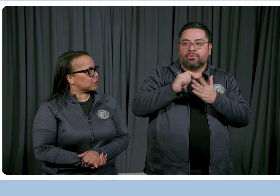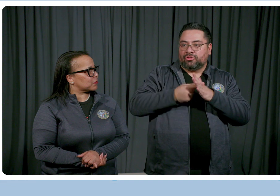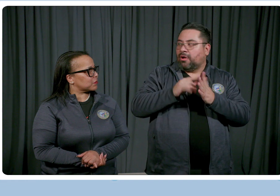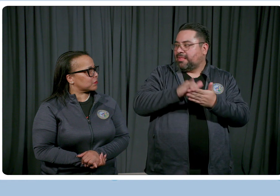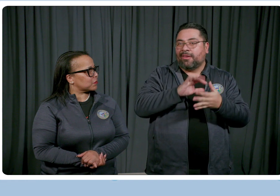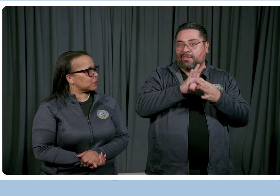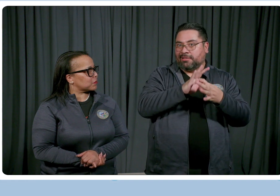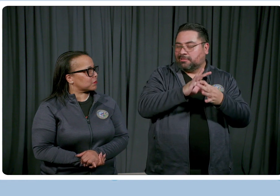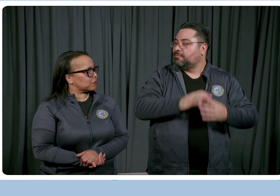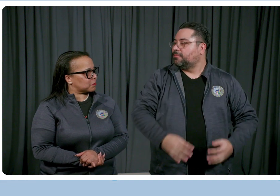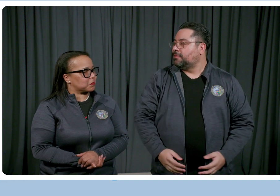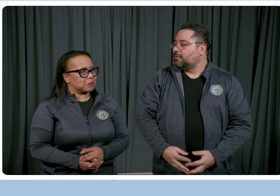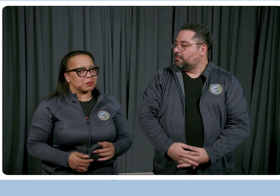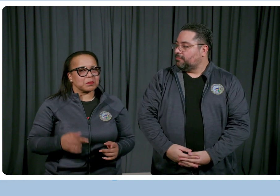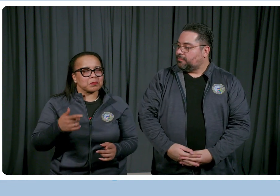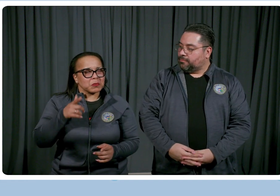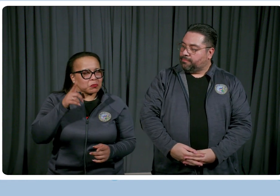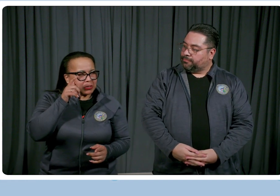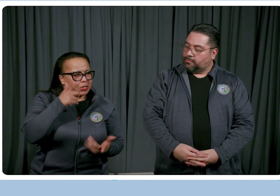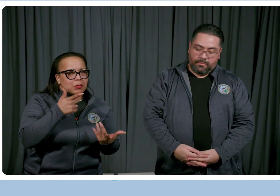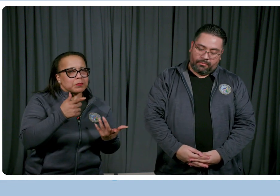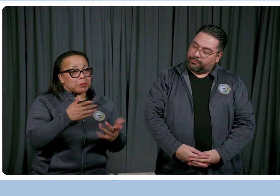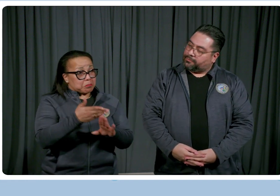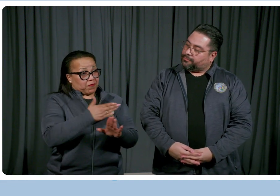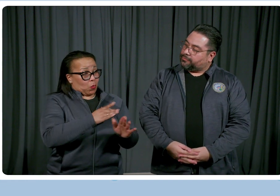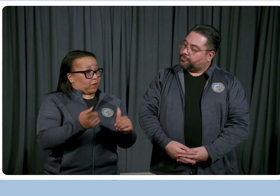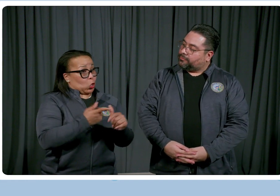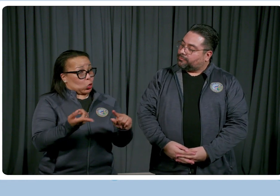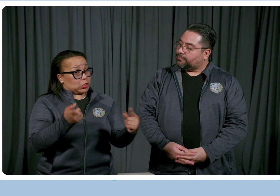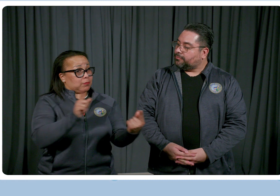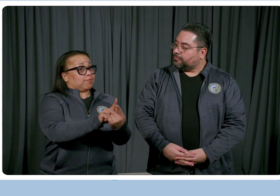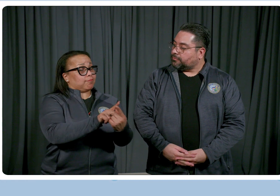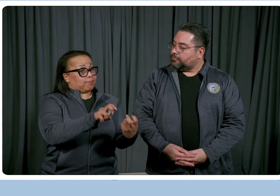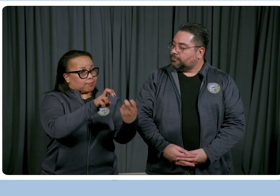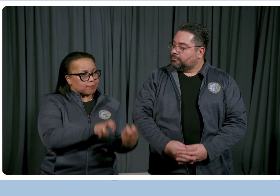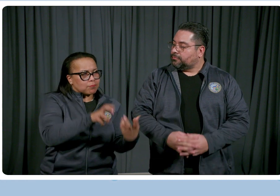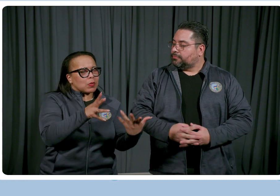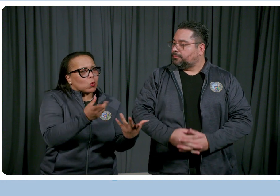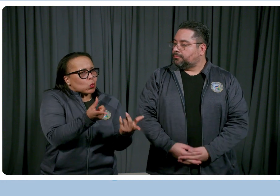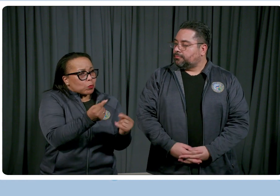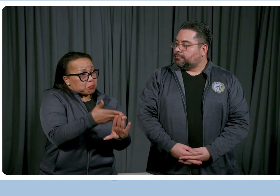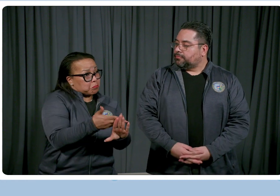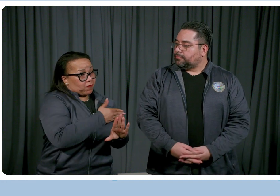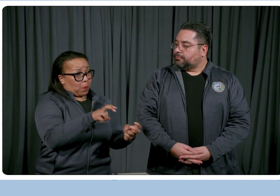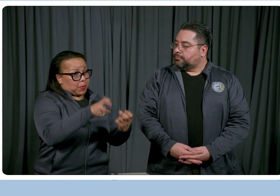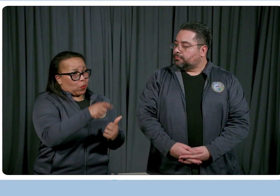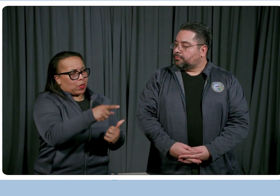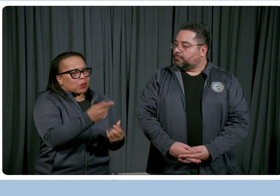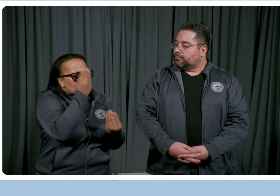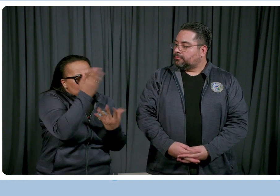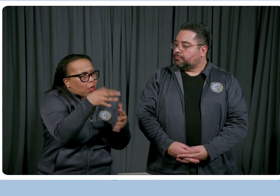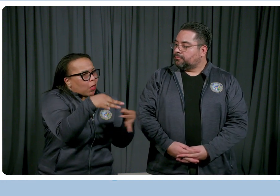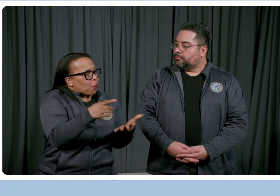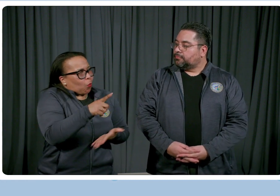that relationship. And even before that first meeting, what are some important things that you let job seekers know before meeting